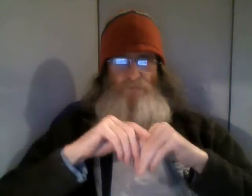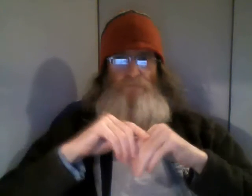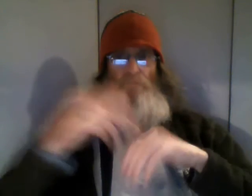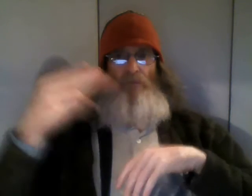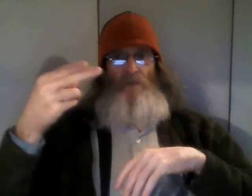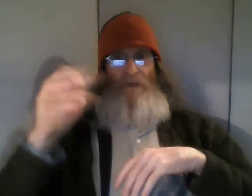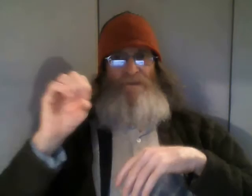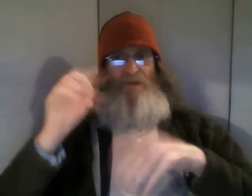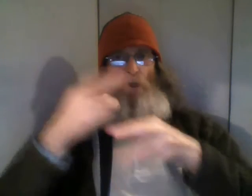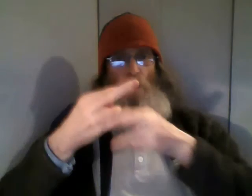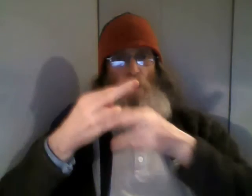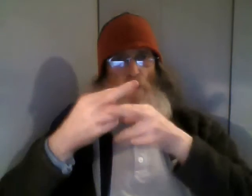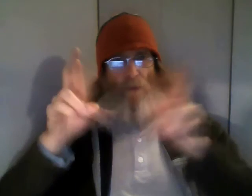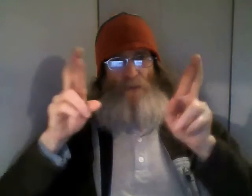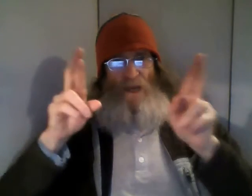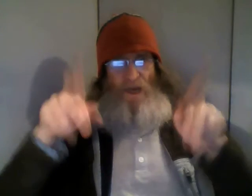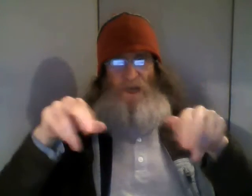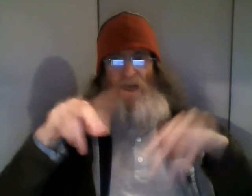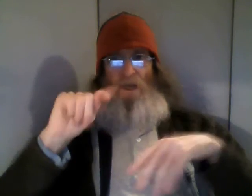just say it. Fine. Love